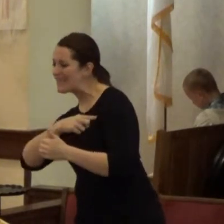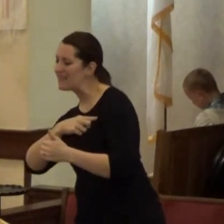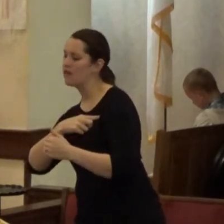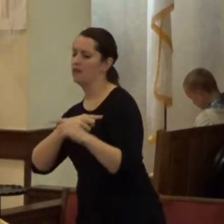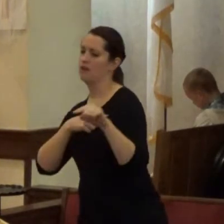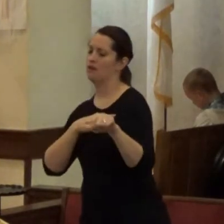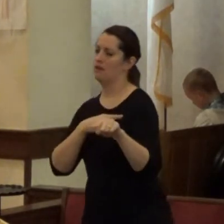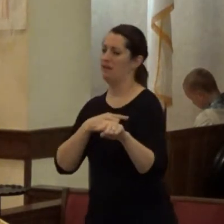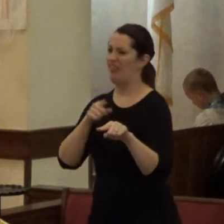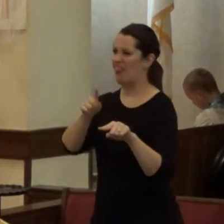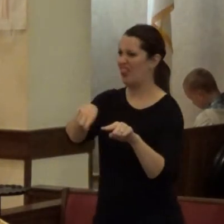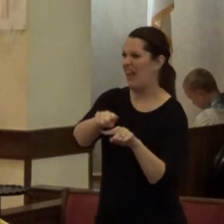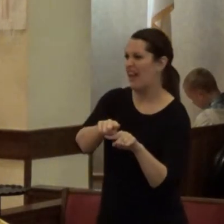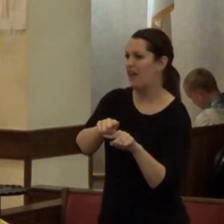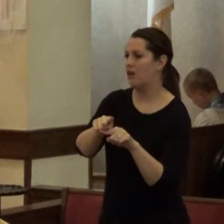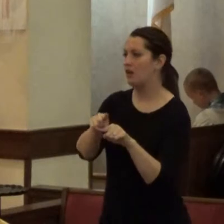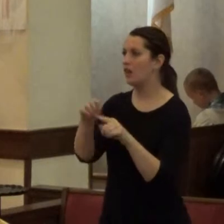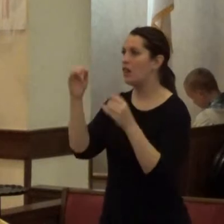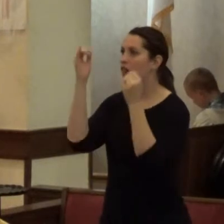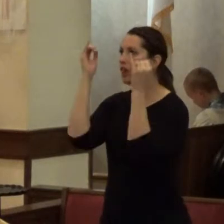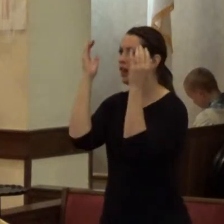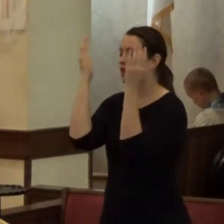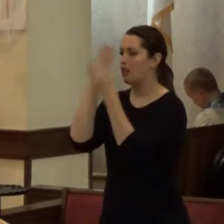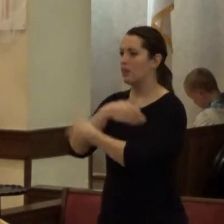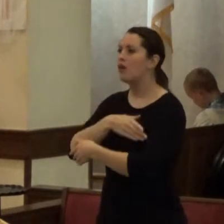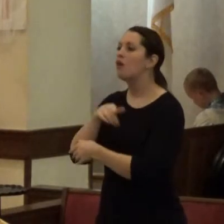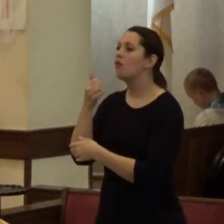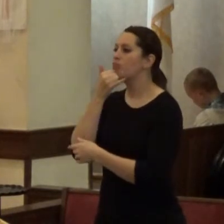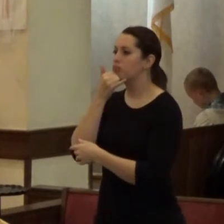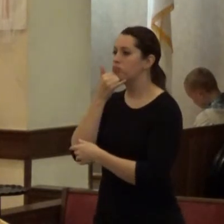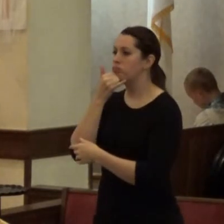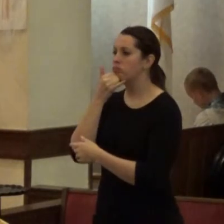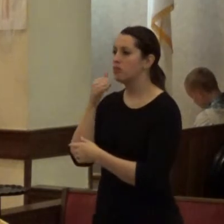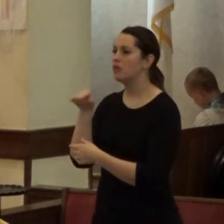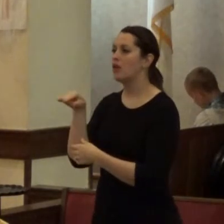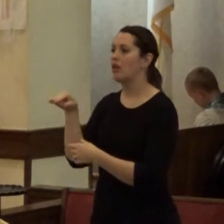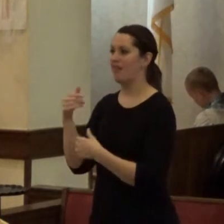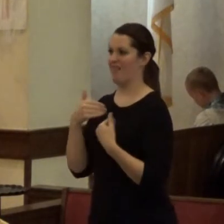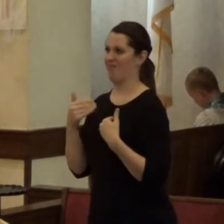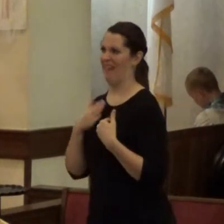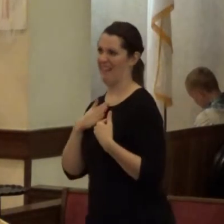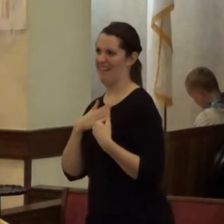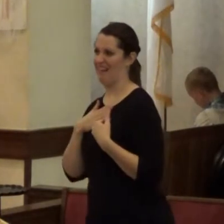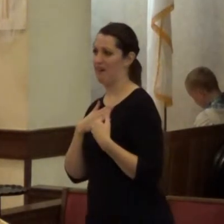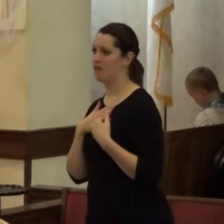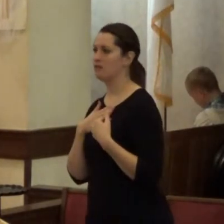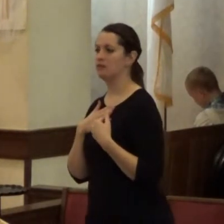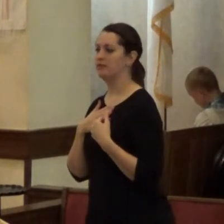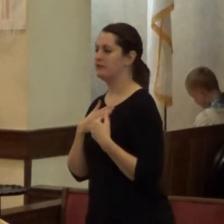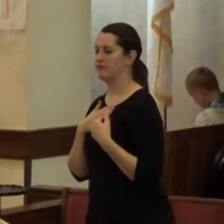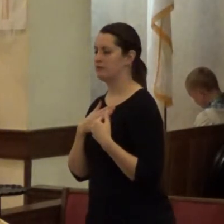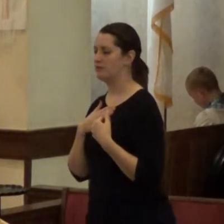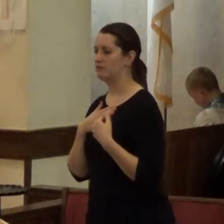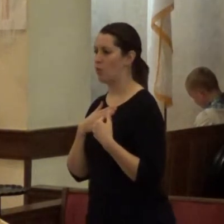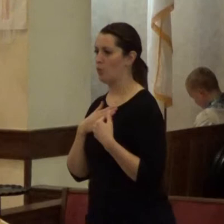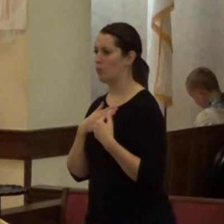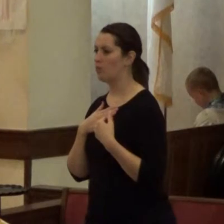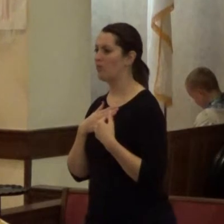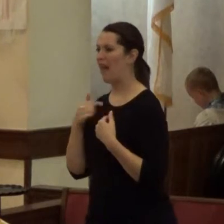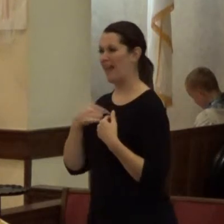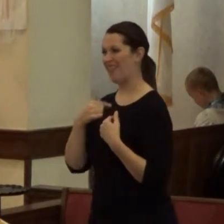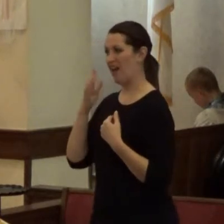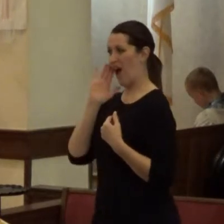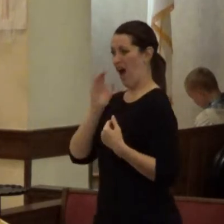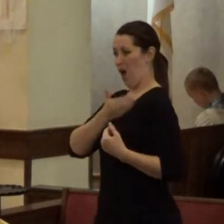them into this delusion of ownership. And I think our problem may be the same.